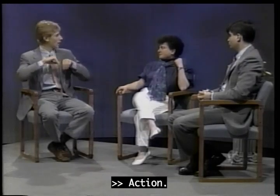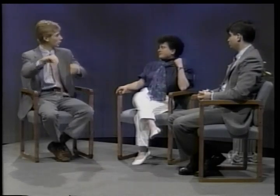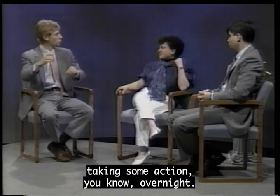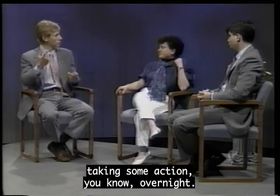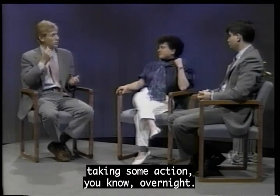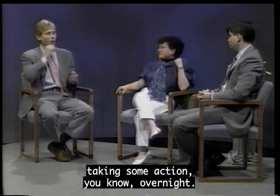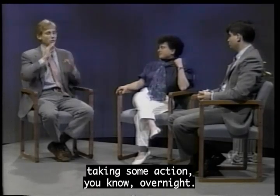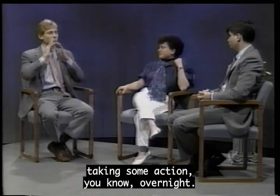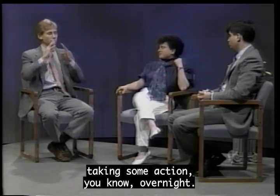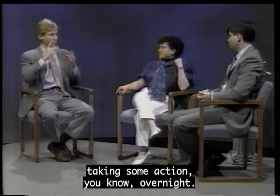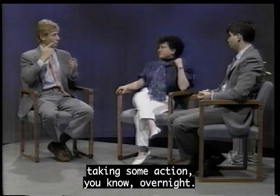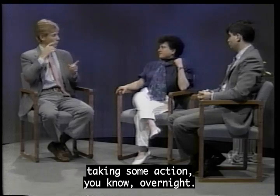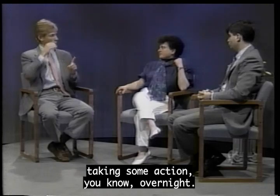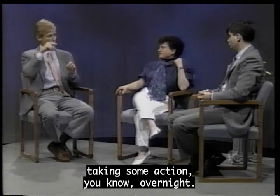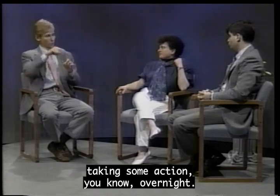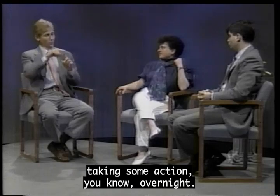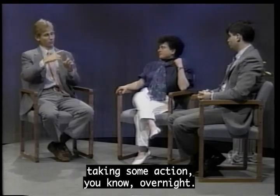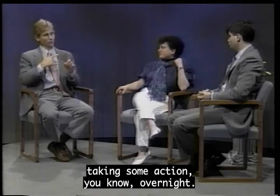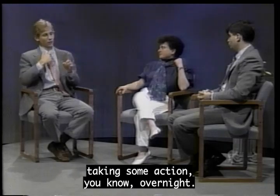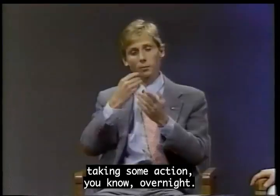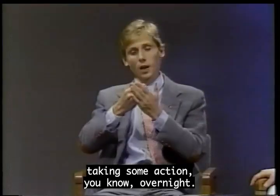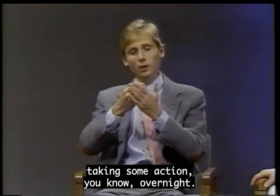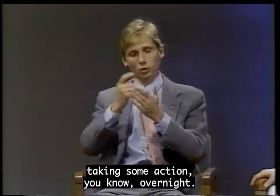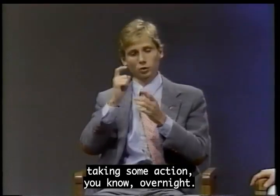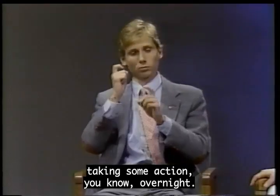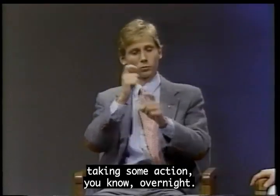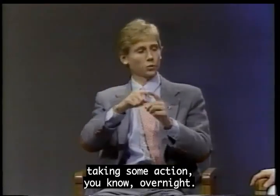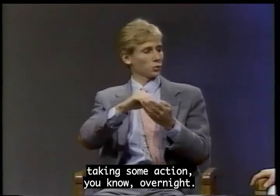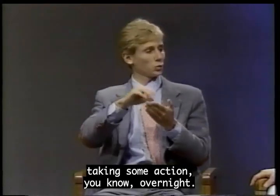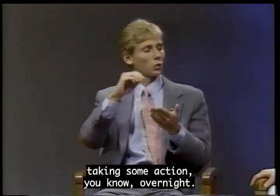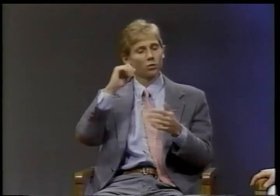taking some action, you know, overnight.